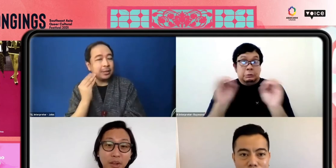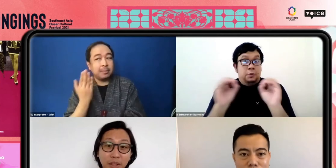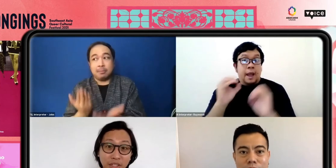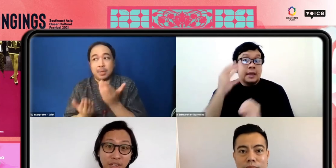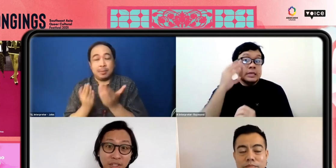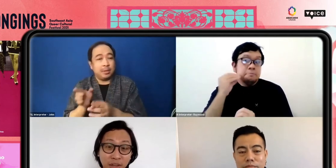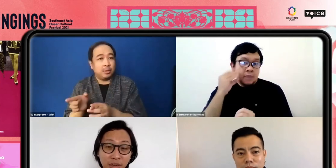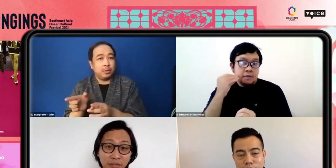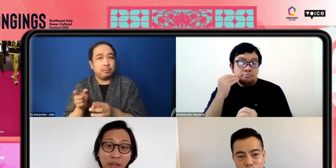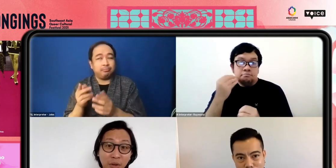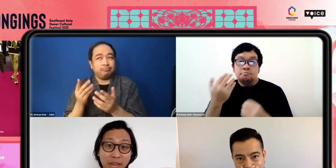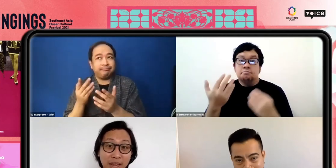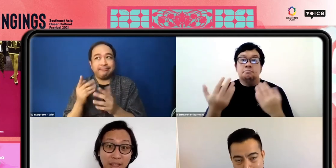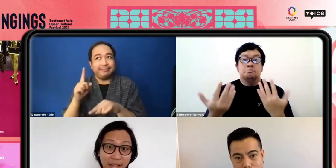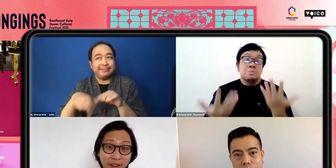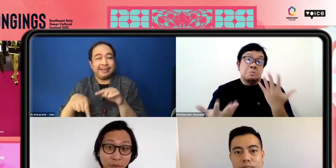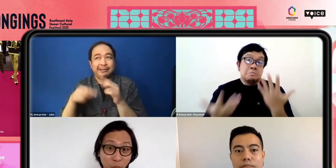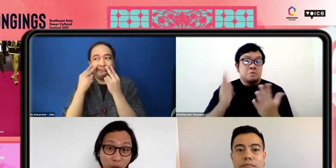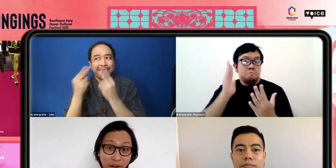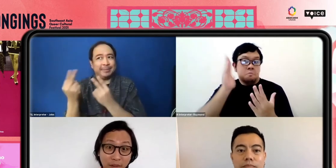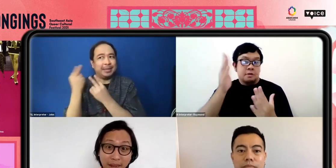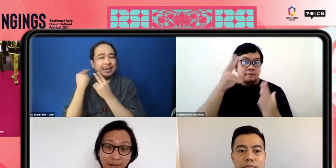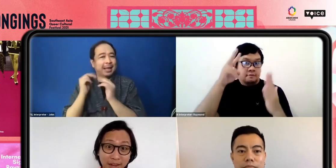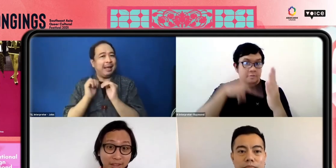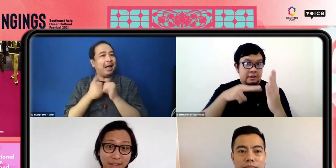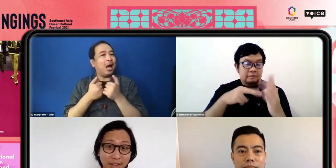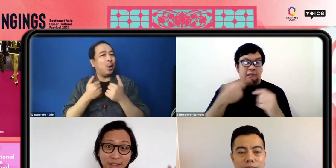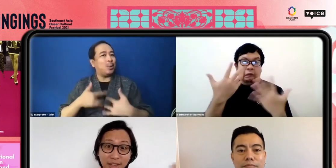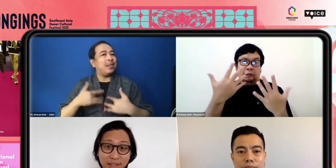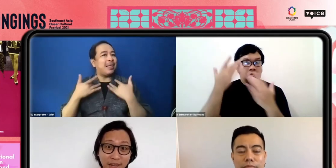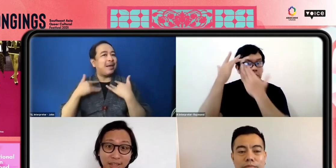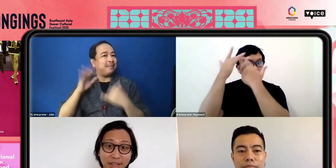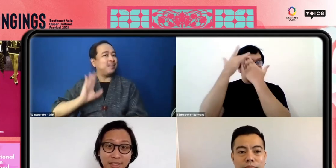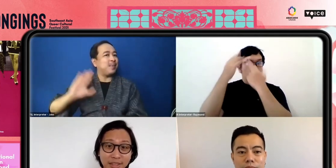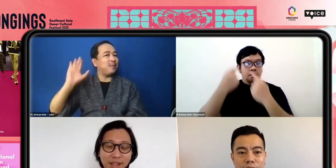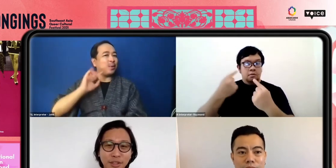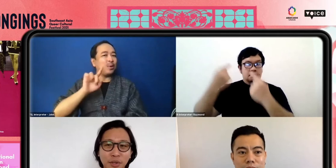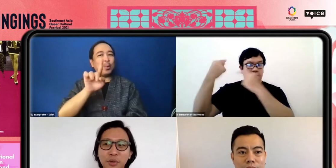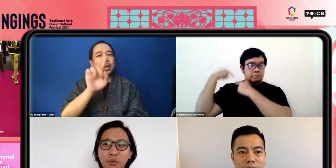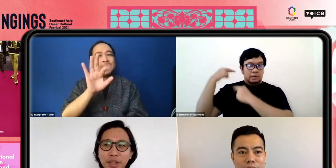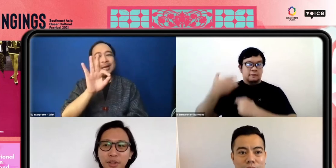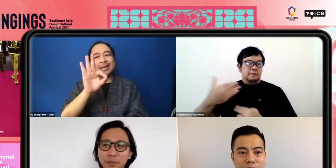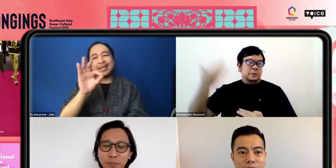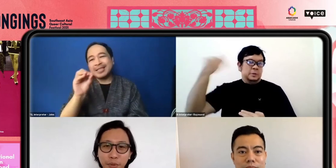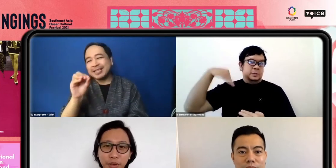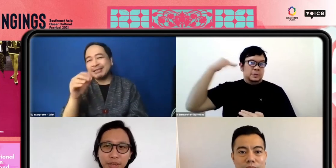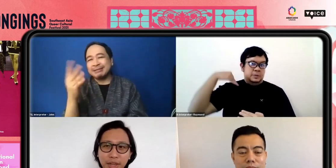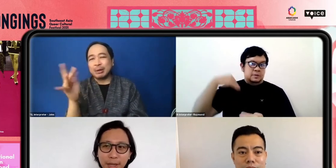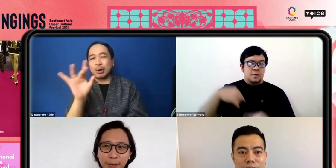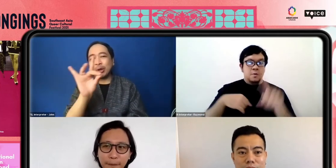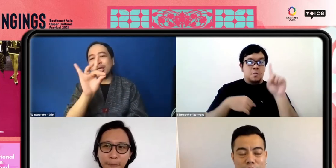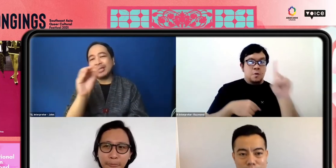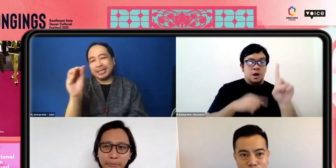a recollection of how gay lives were back in the 90s, 80s. So it's a really good